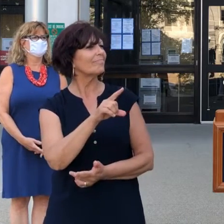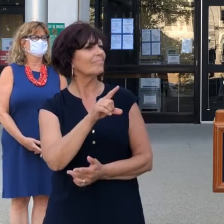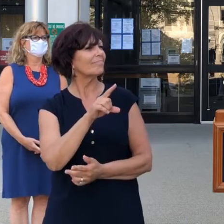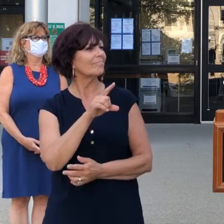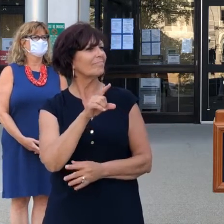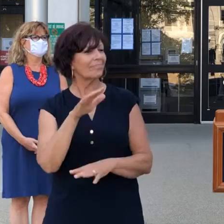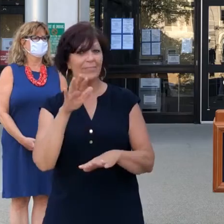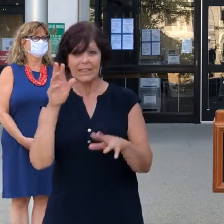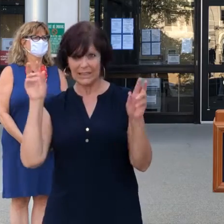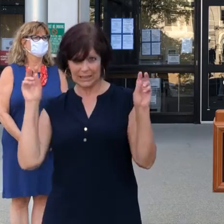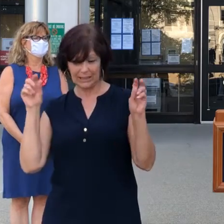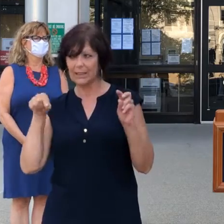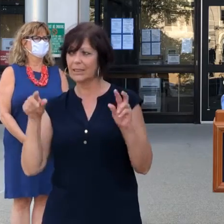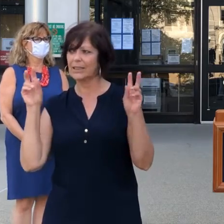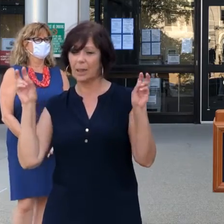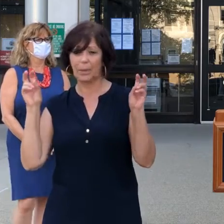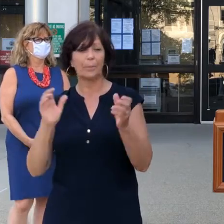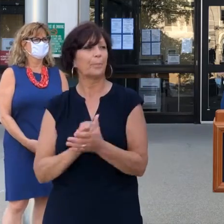On topic, yes.